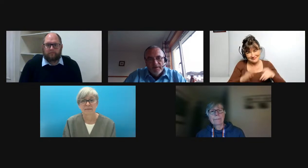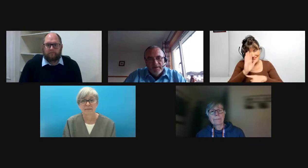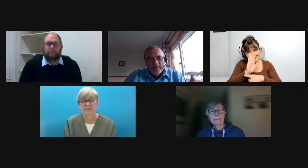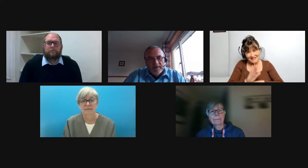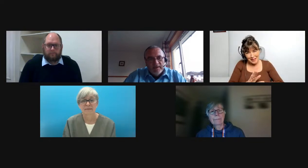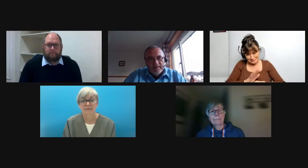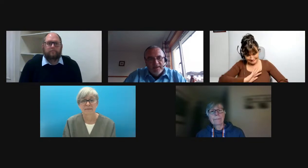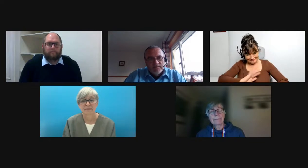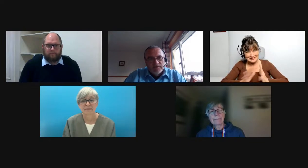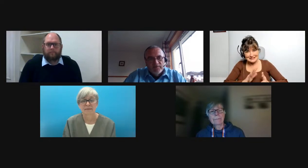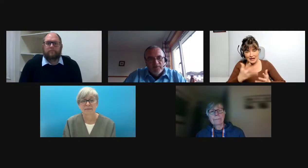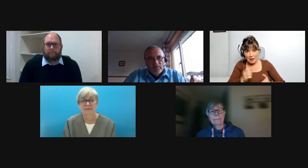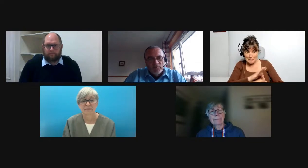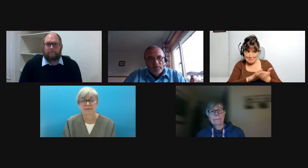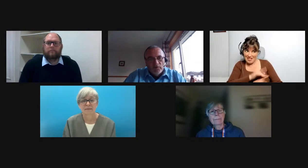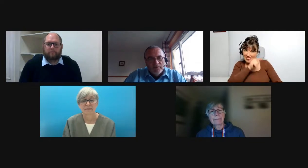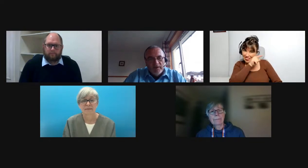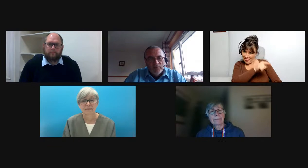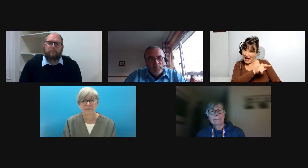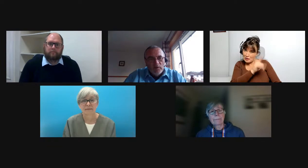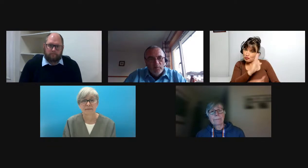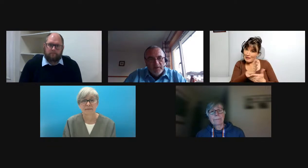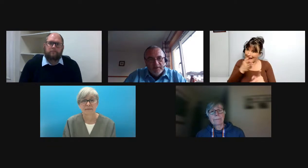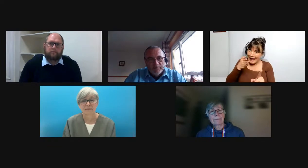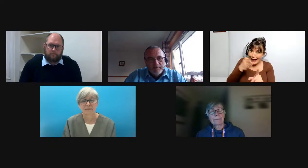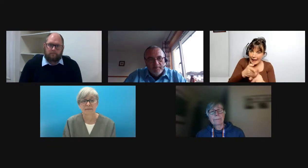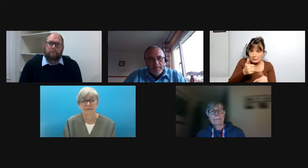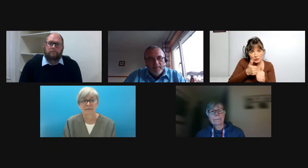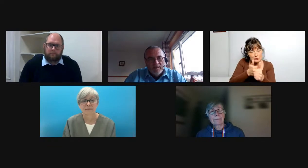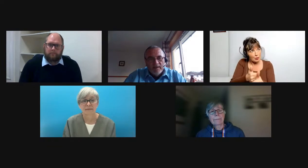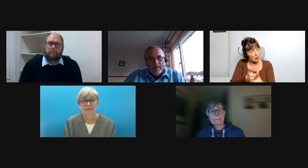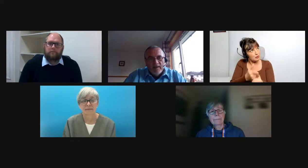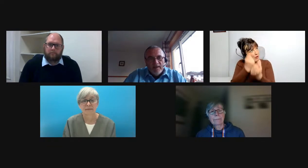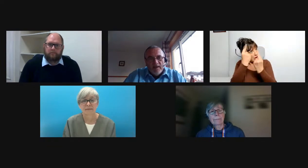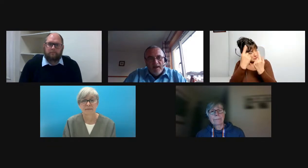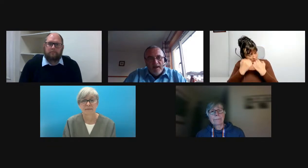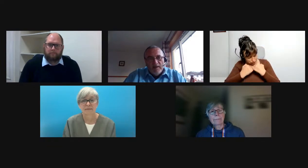you in terms of your own health and well-being.